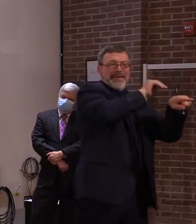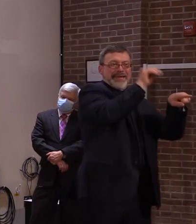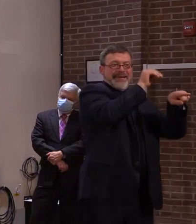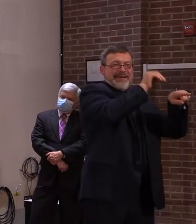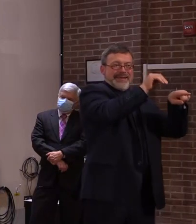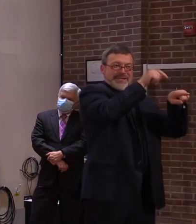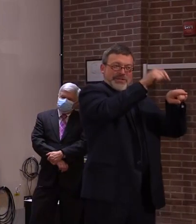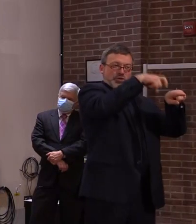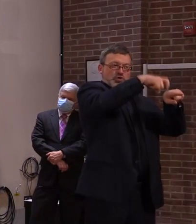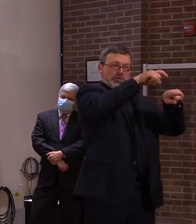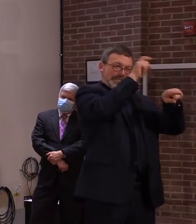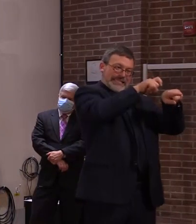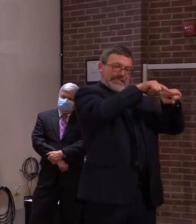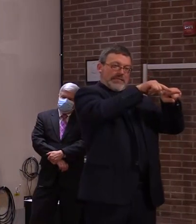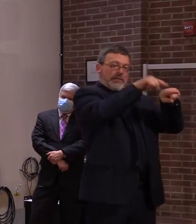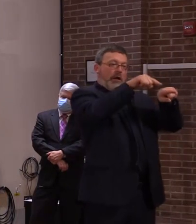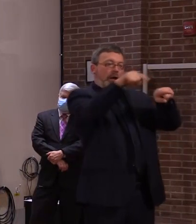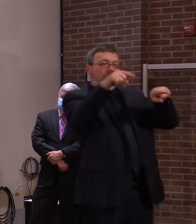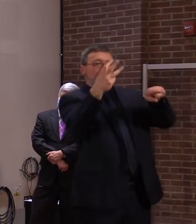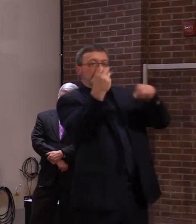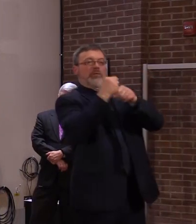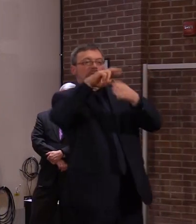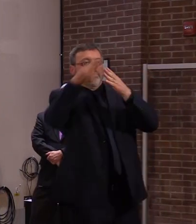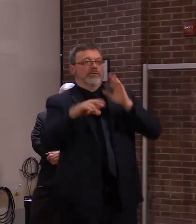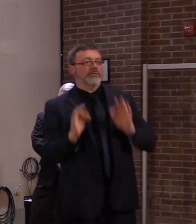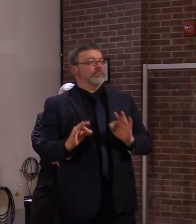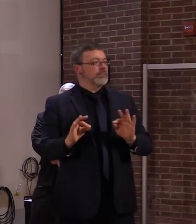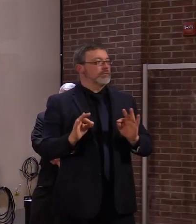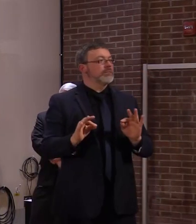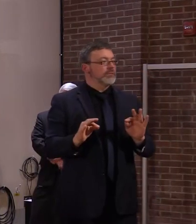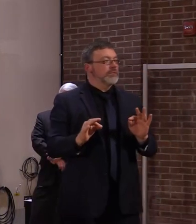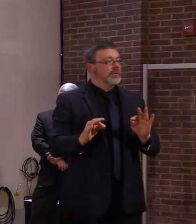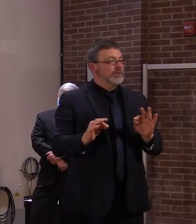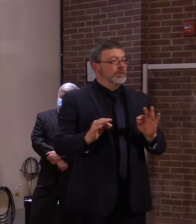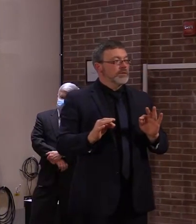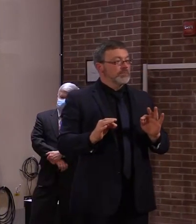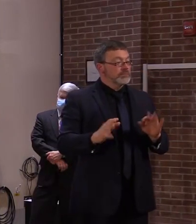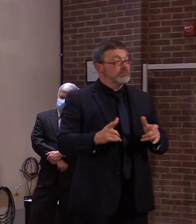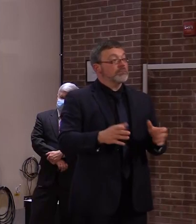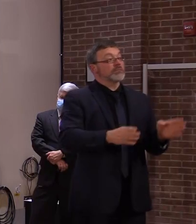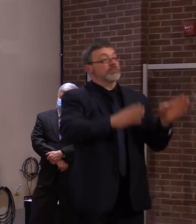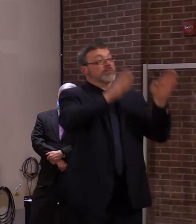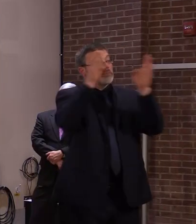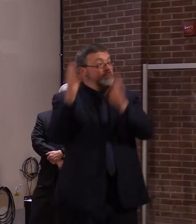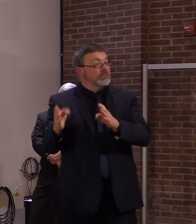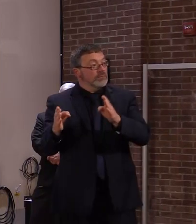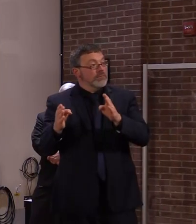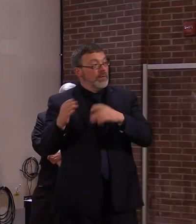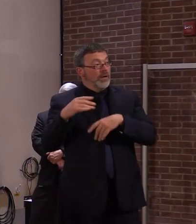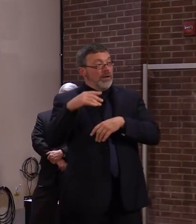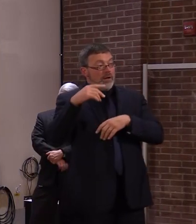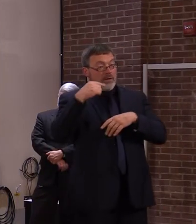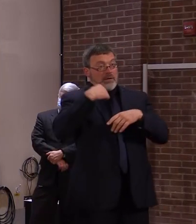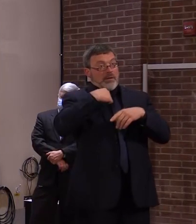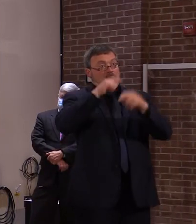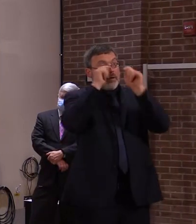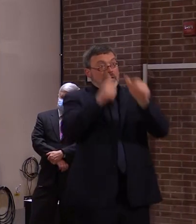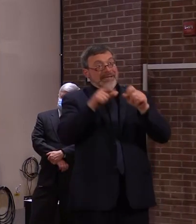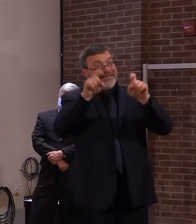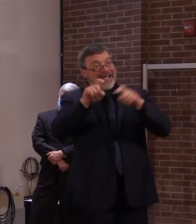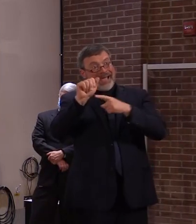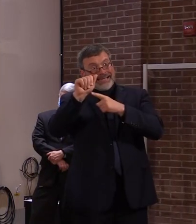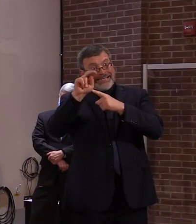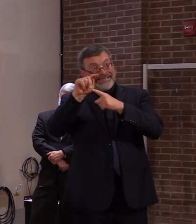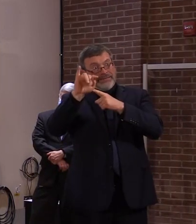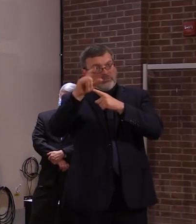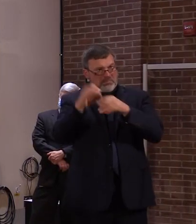Antigen testing currently is not part of what the state of Vermont is doing at all of our testing centers. It is a